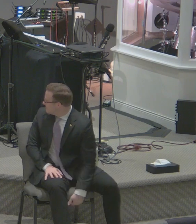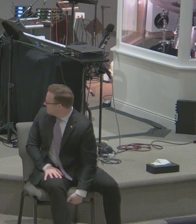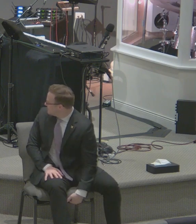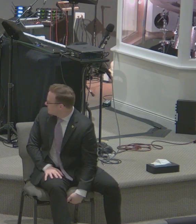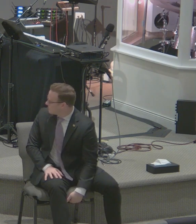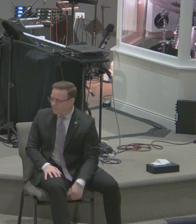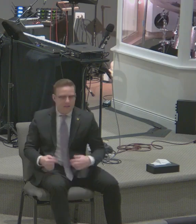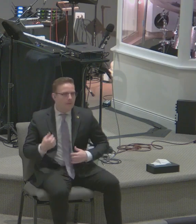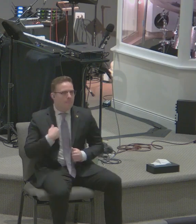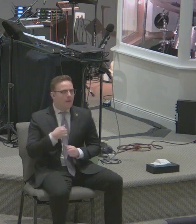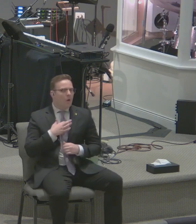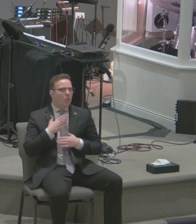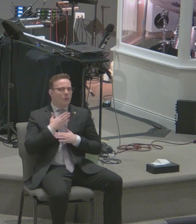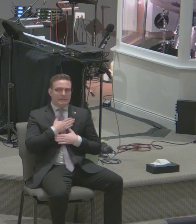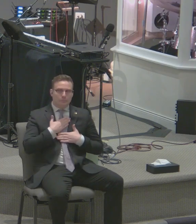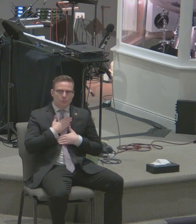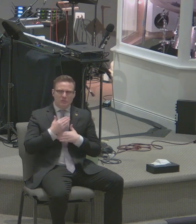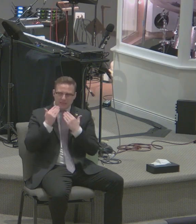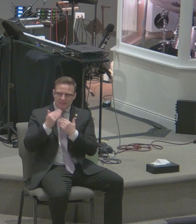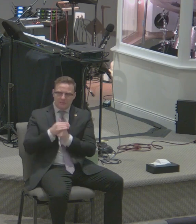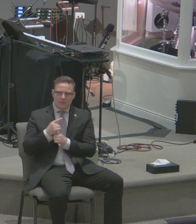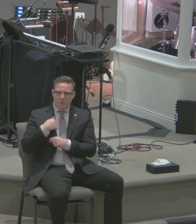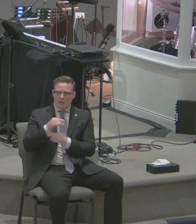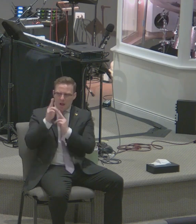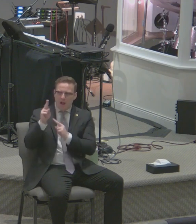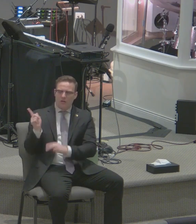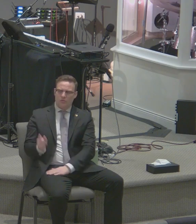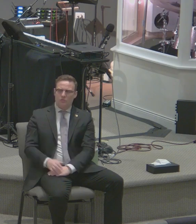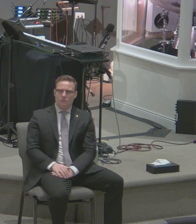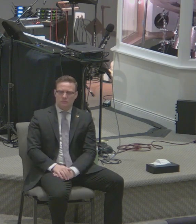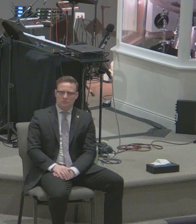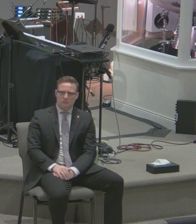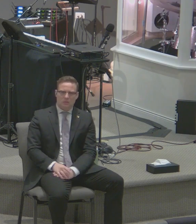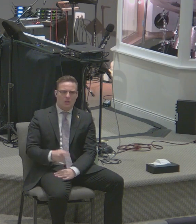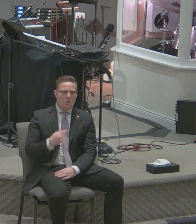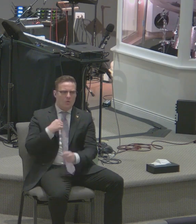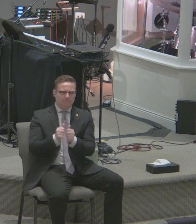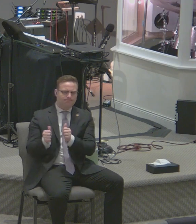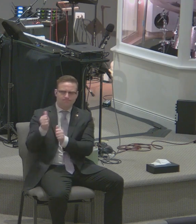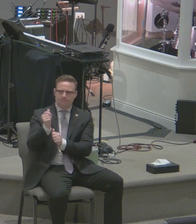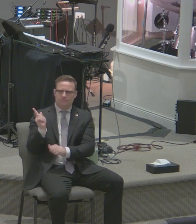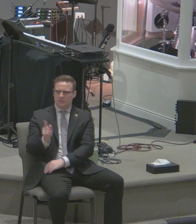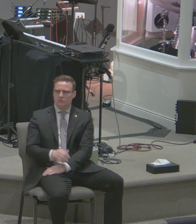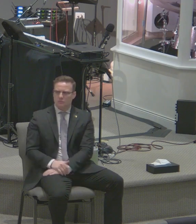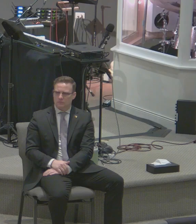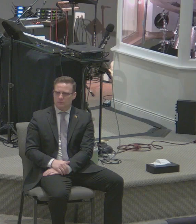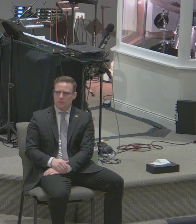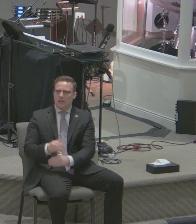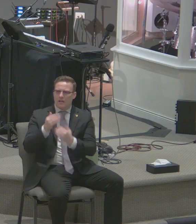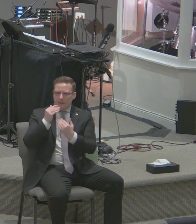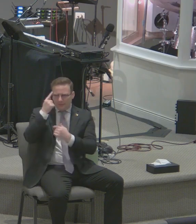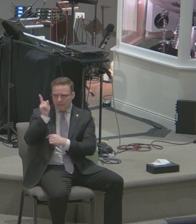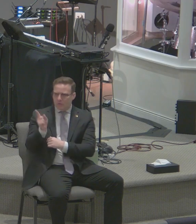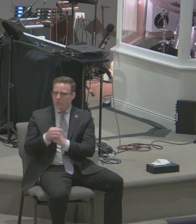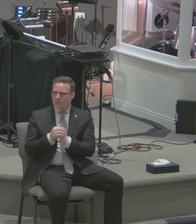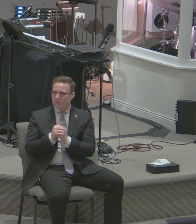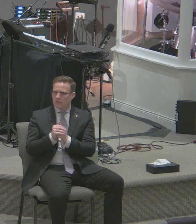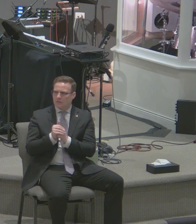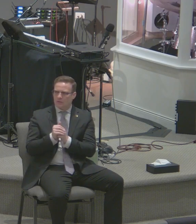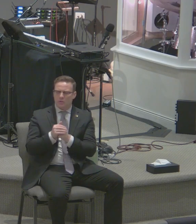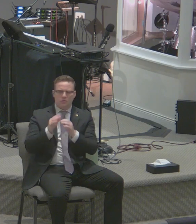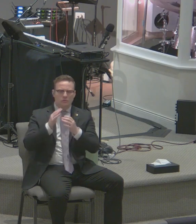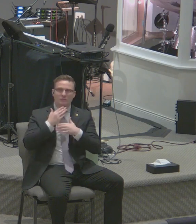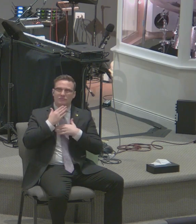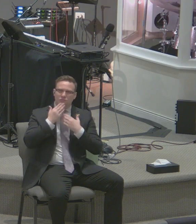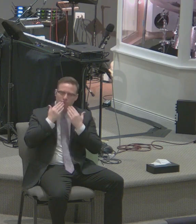We appreciate you. We honor you. We esteem you. We're thankful for you,